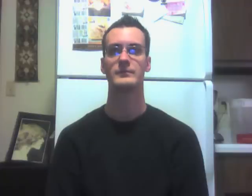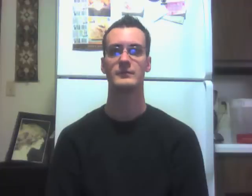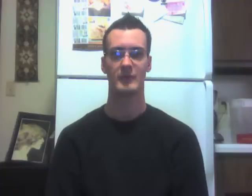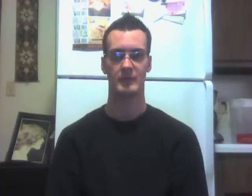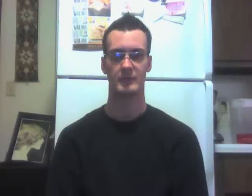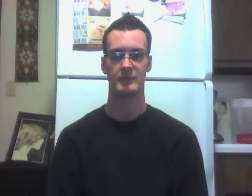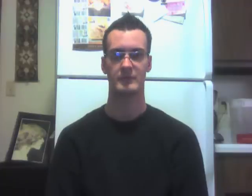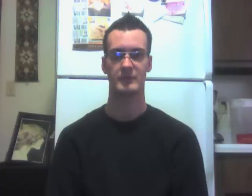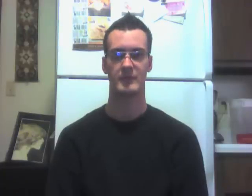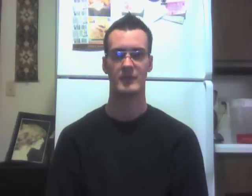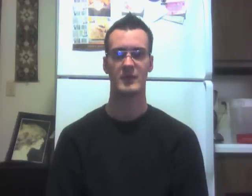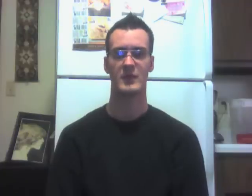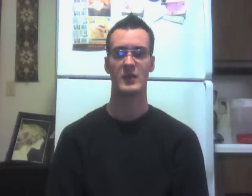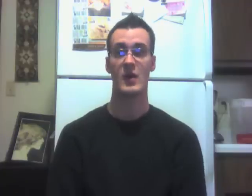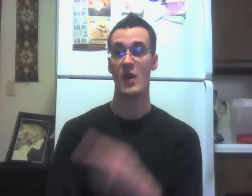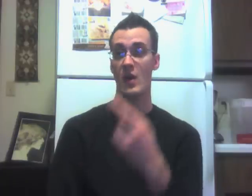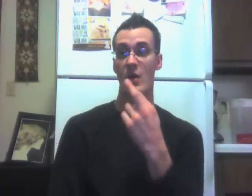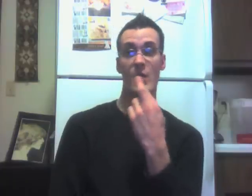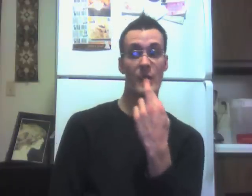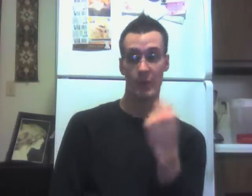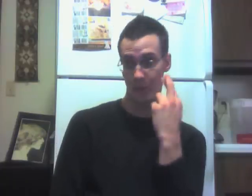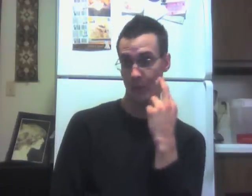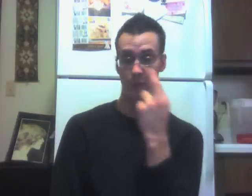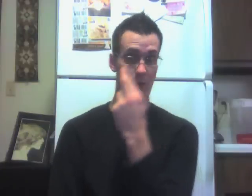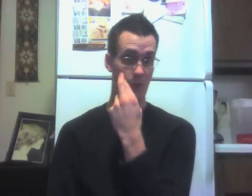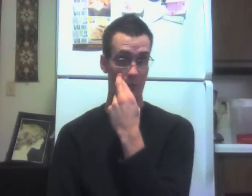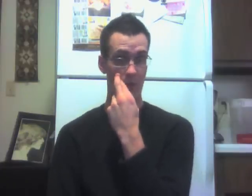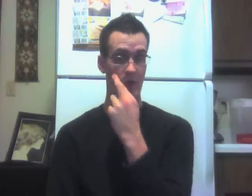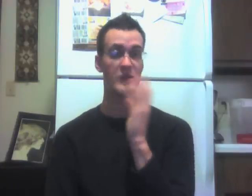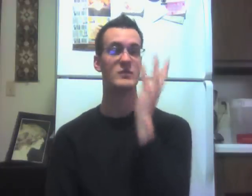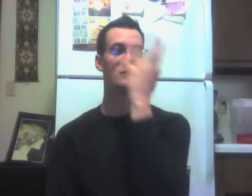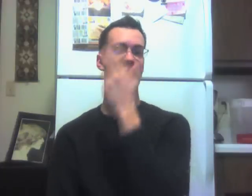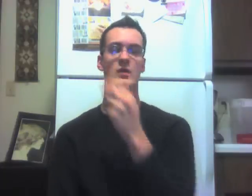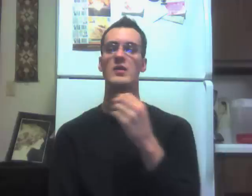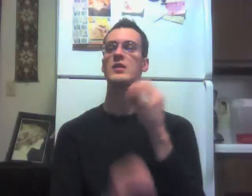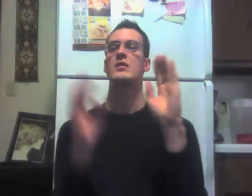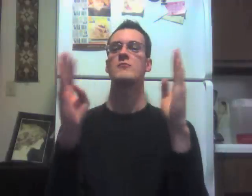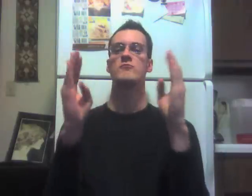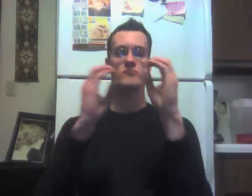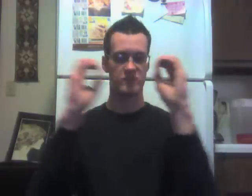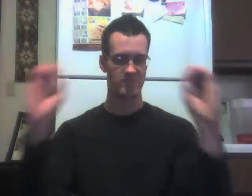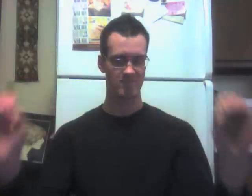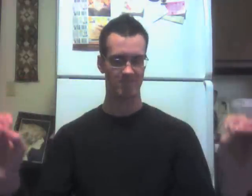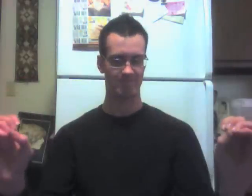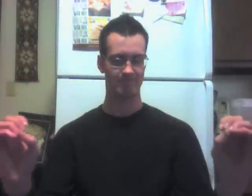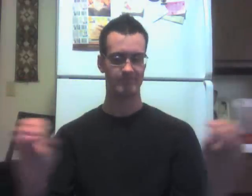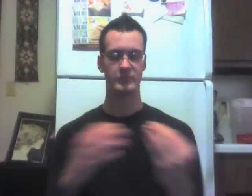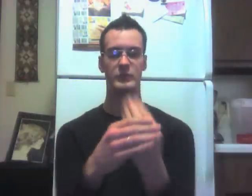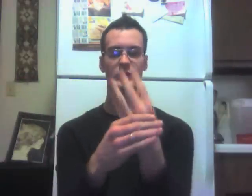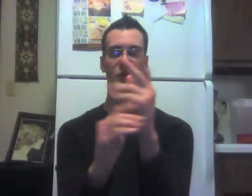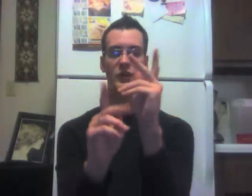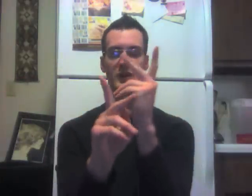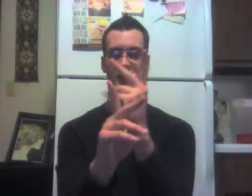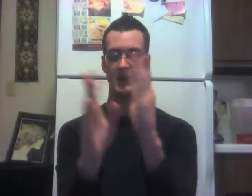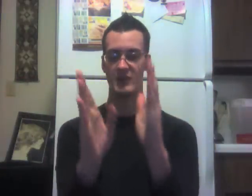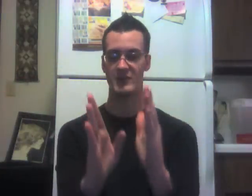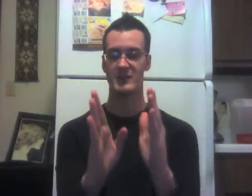a beautiful red rose. Gardeners will tell you that though rose bushes require a little more time and